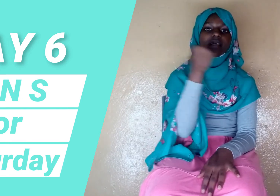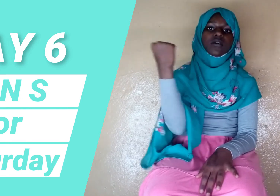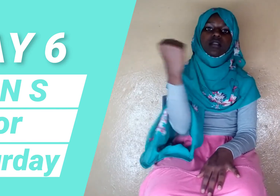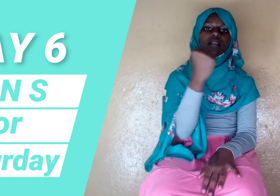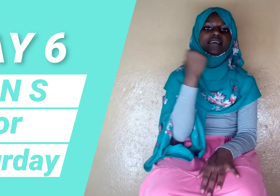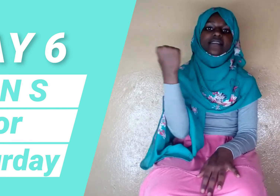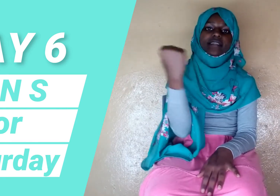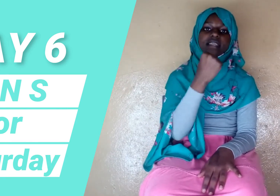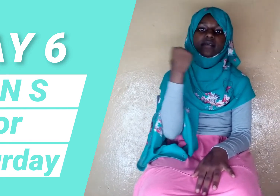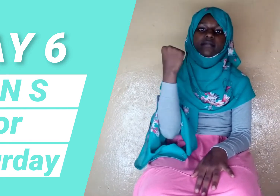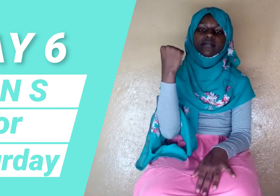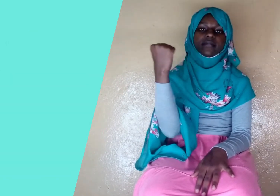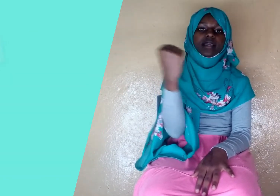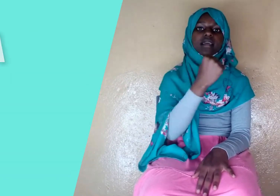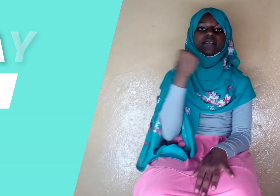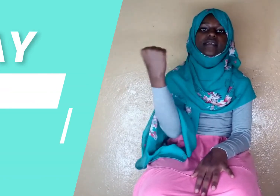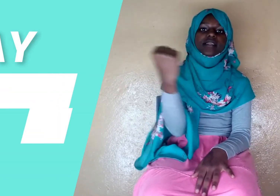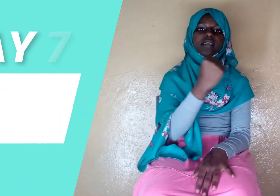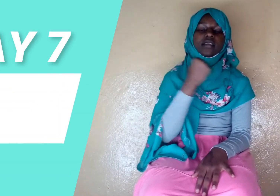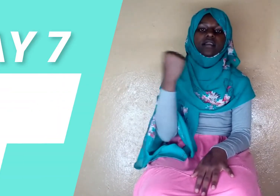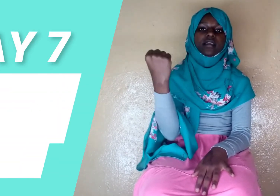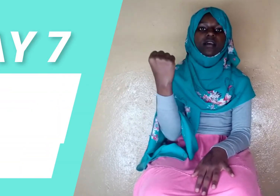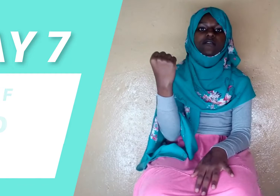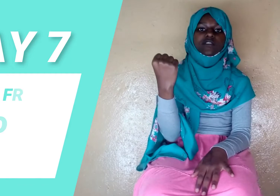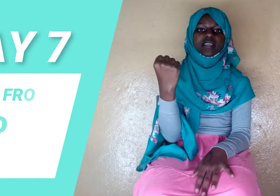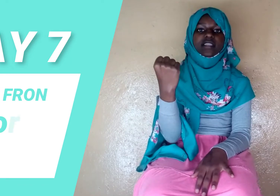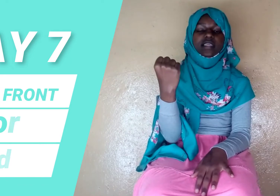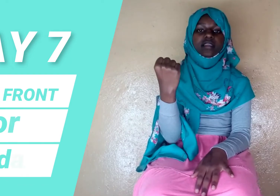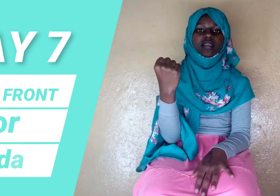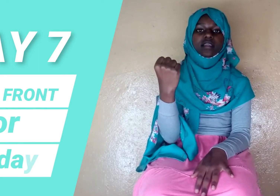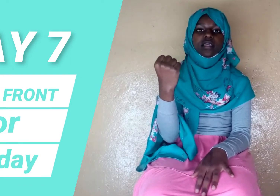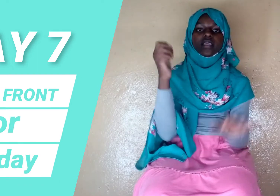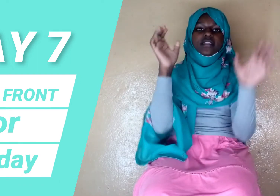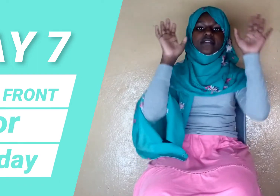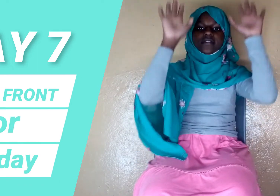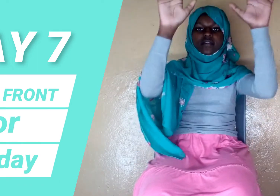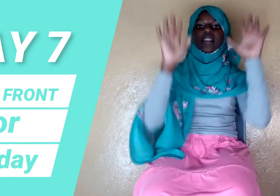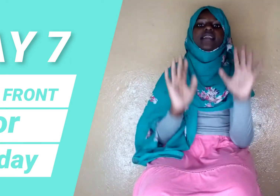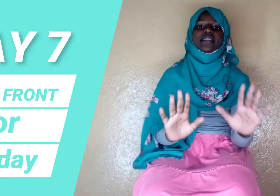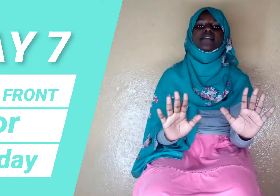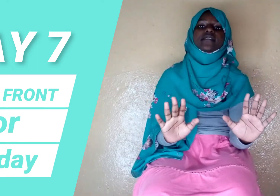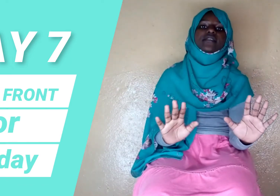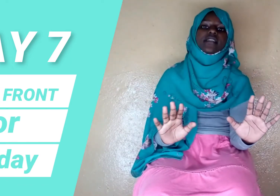circle. Saturday. Saturday. For Sunday, it's like this.